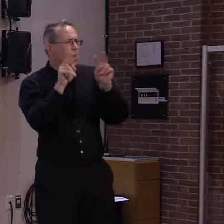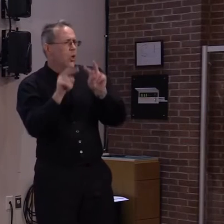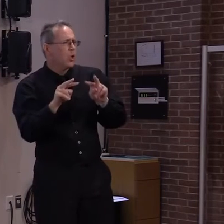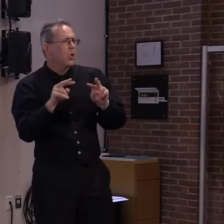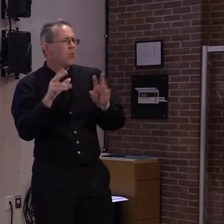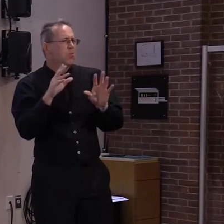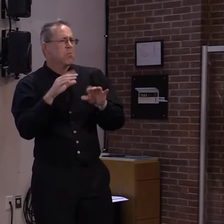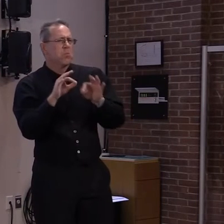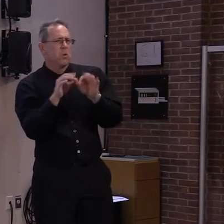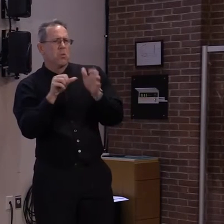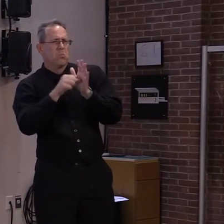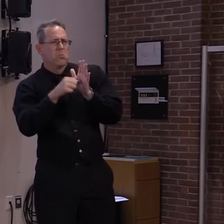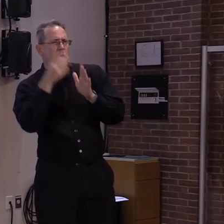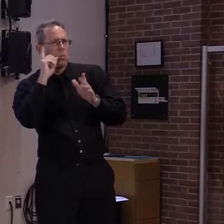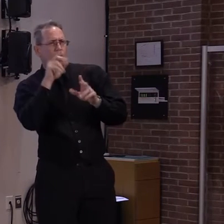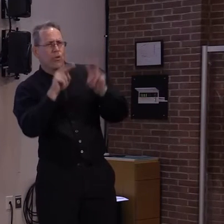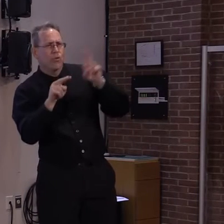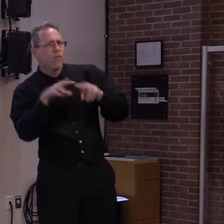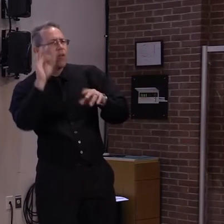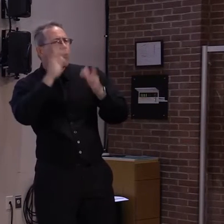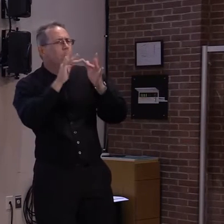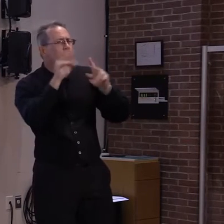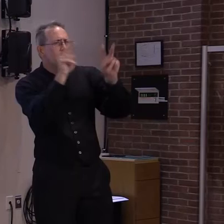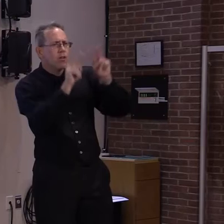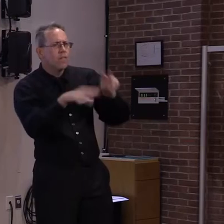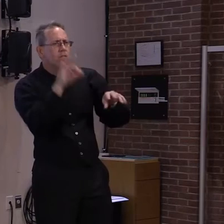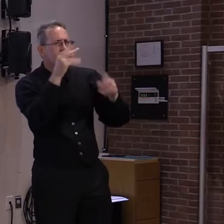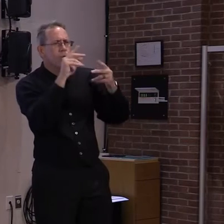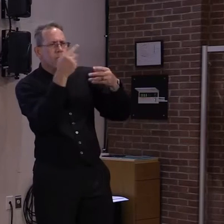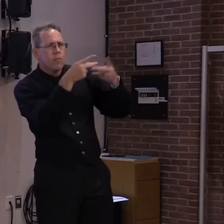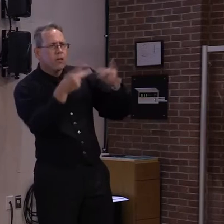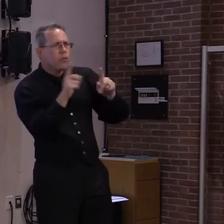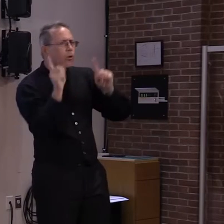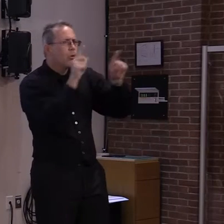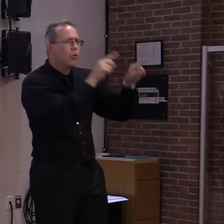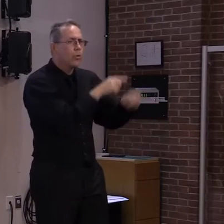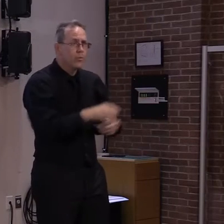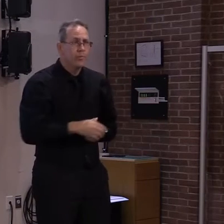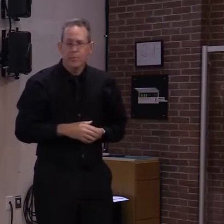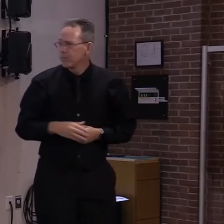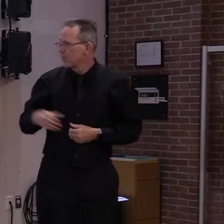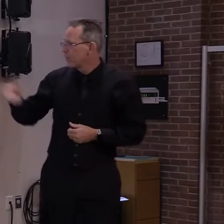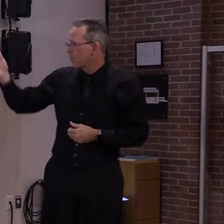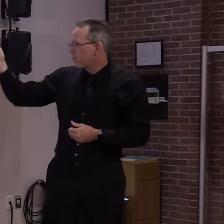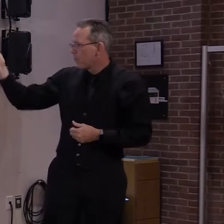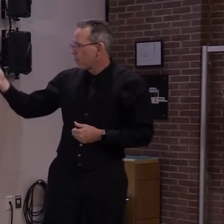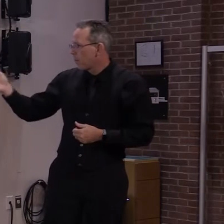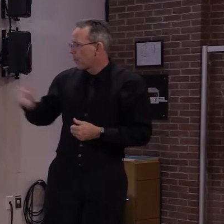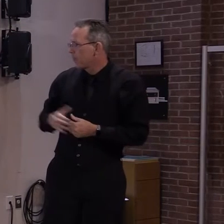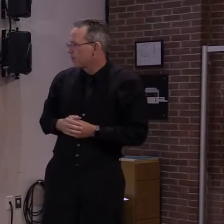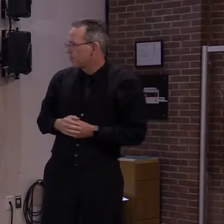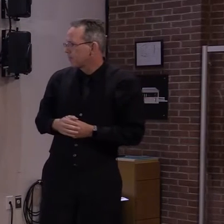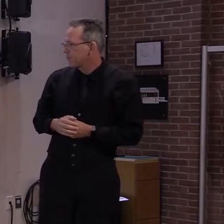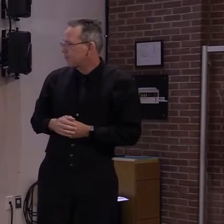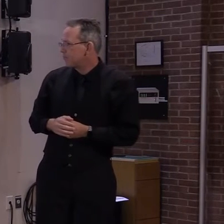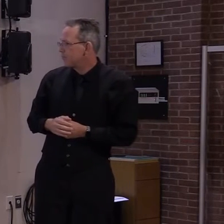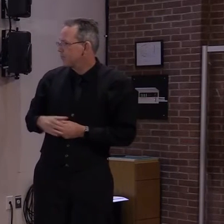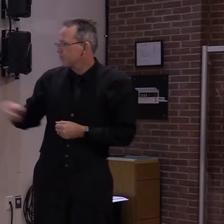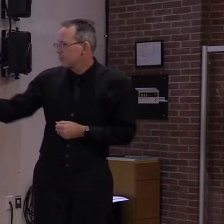Isle, the Stowe Community Church in Stowe, the Highland Center for the Arts again in Greensboro, and the